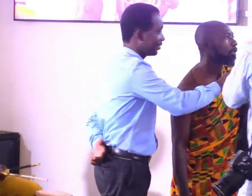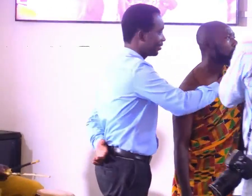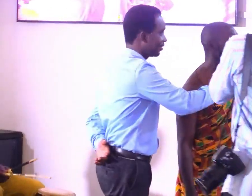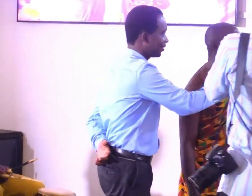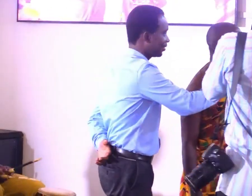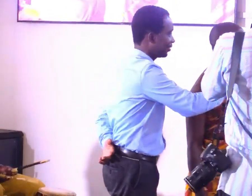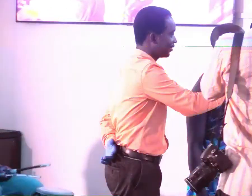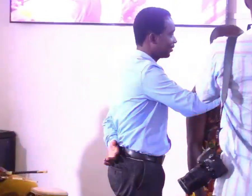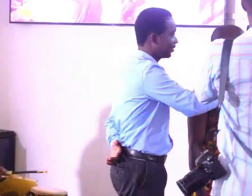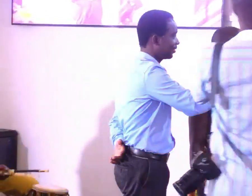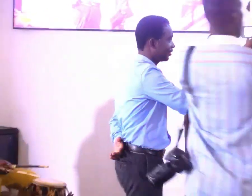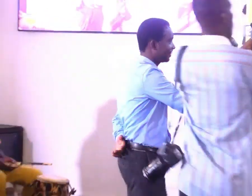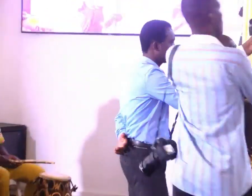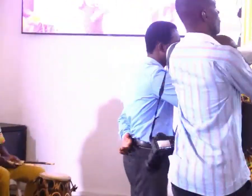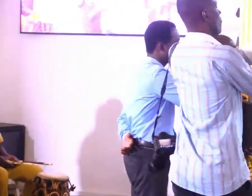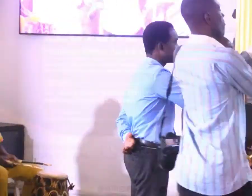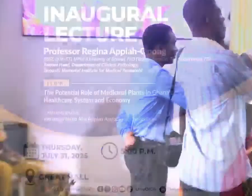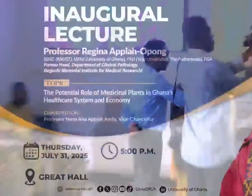Nante brebre.